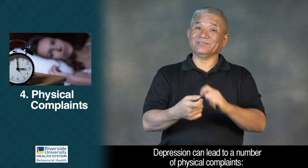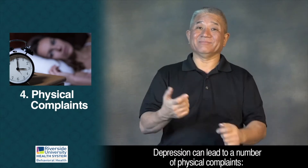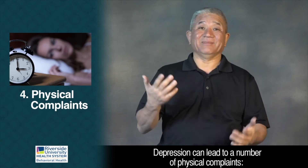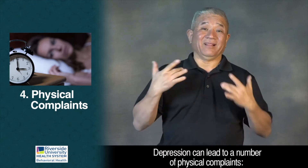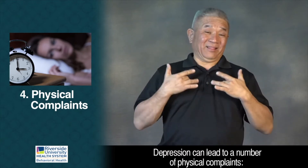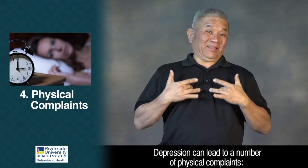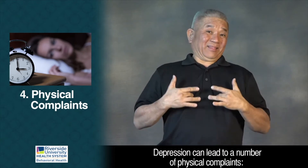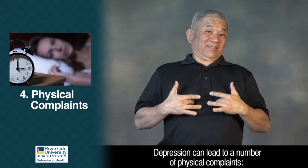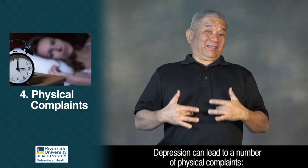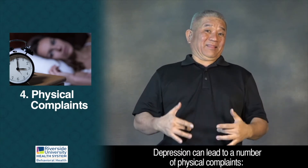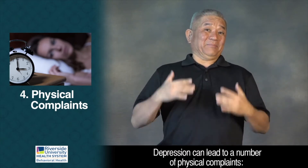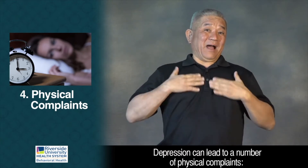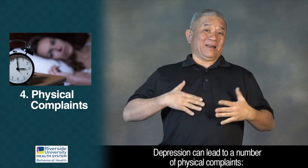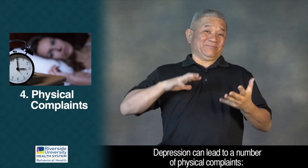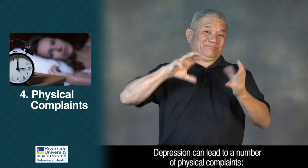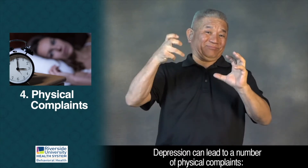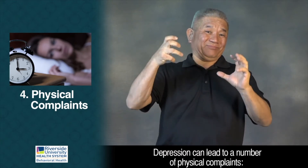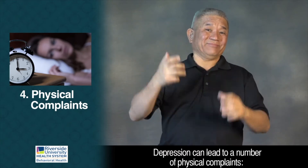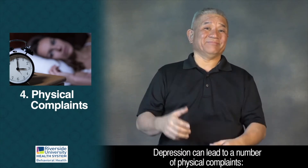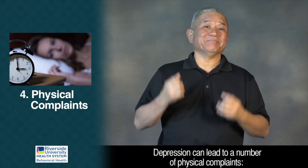Depression can lead to a number of physical complaints.